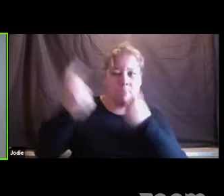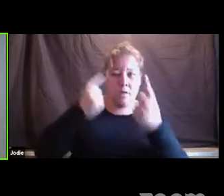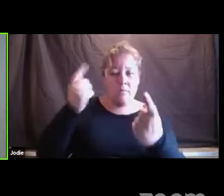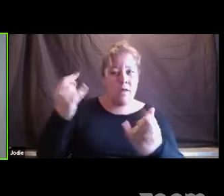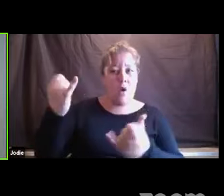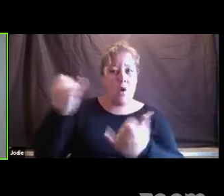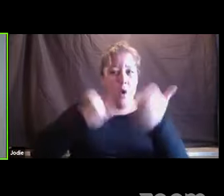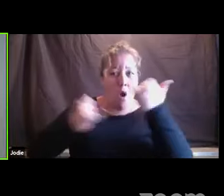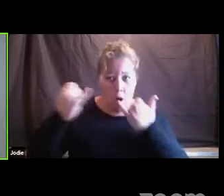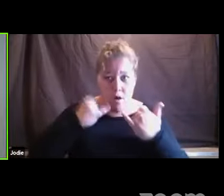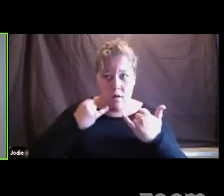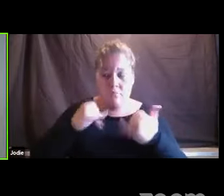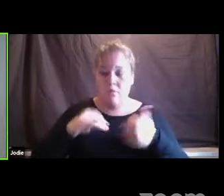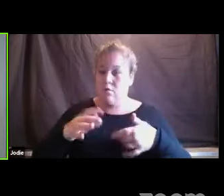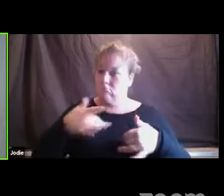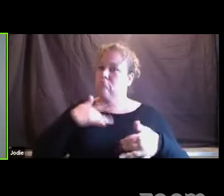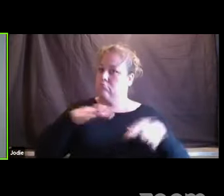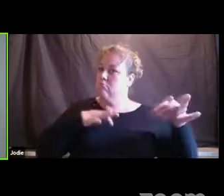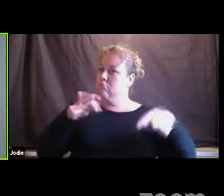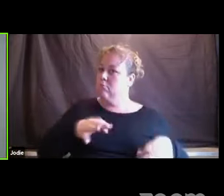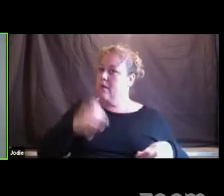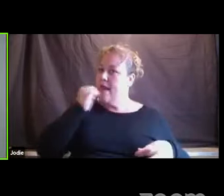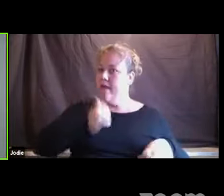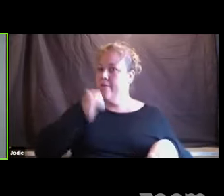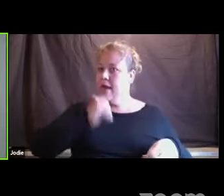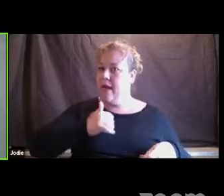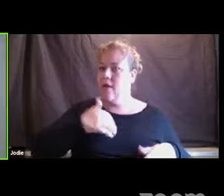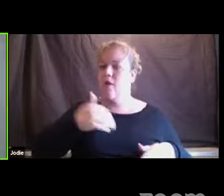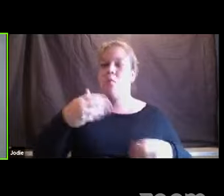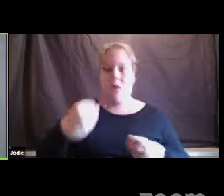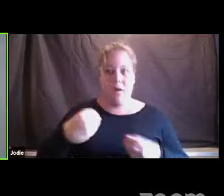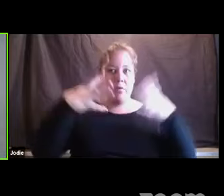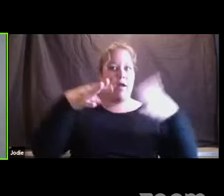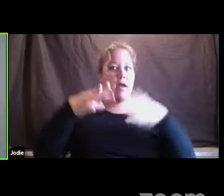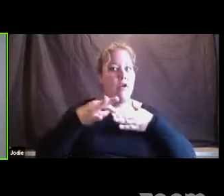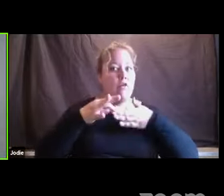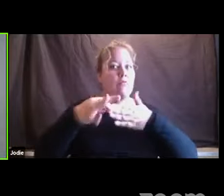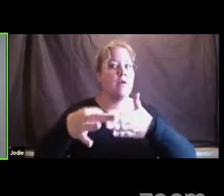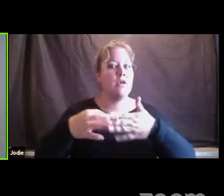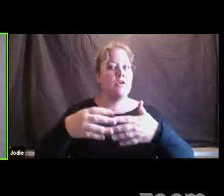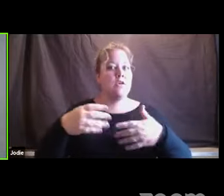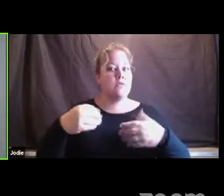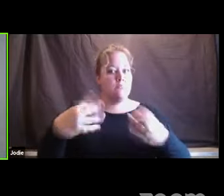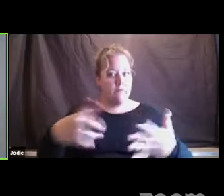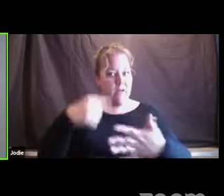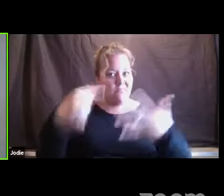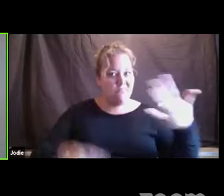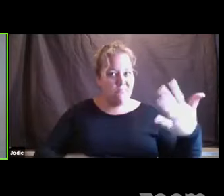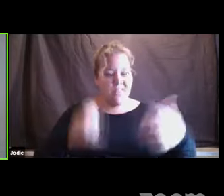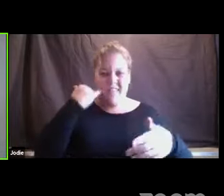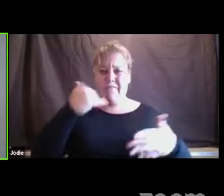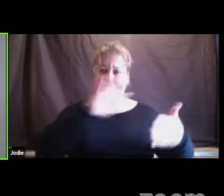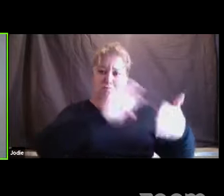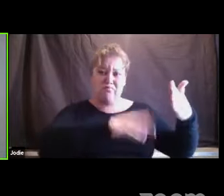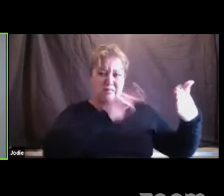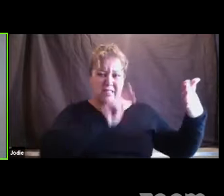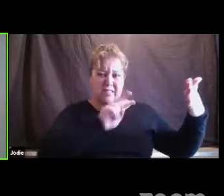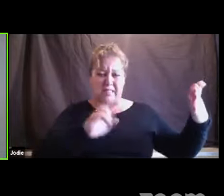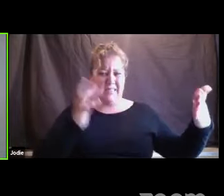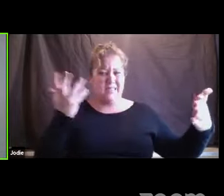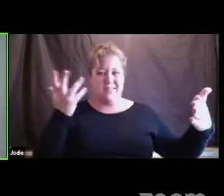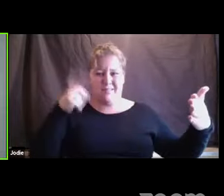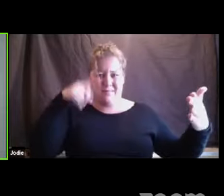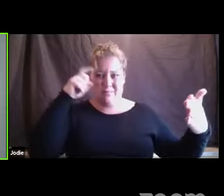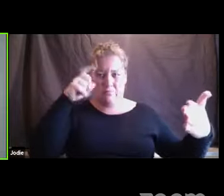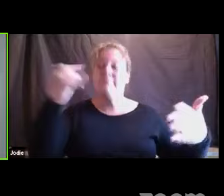day, and we give directions and guidance if they don't understand the recommendations on the website, on the dashboard.